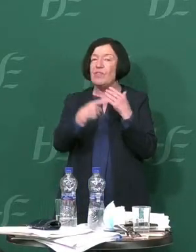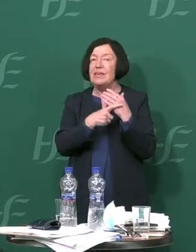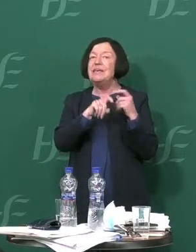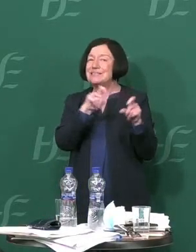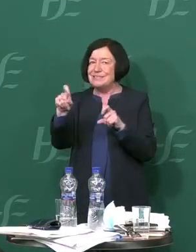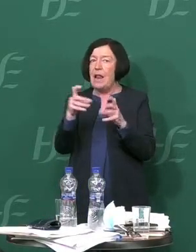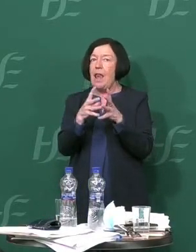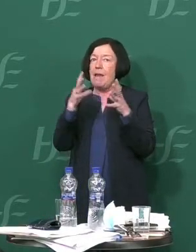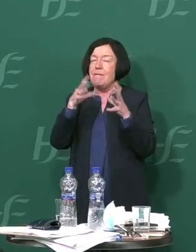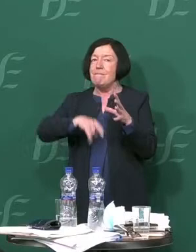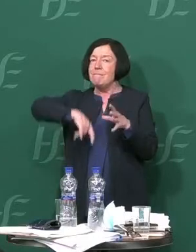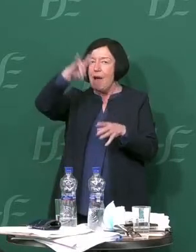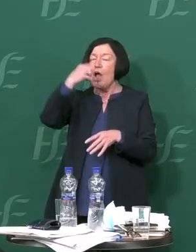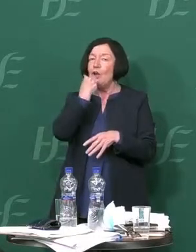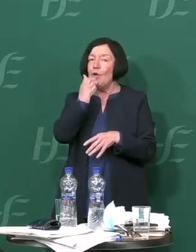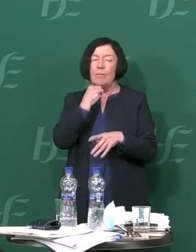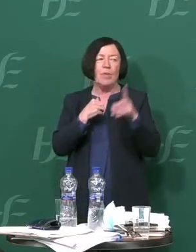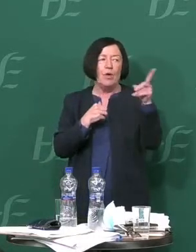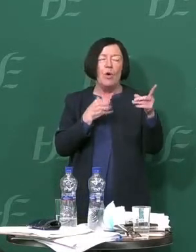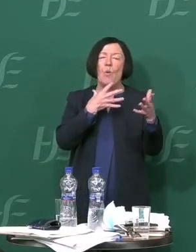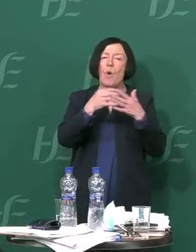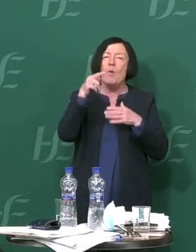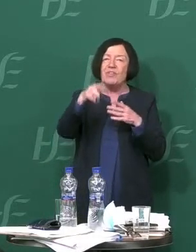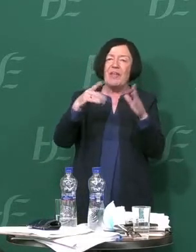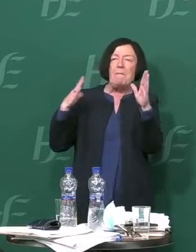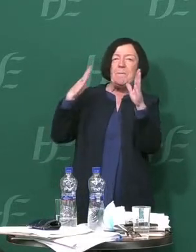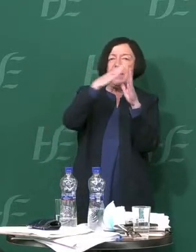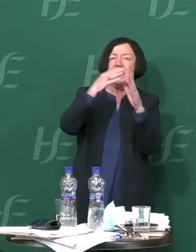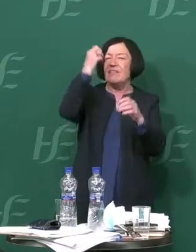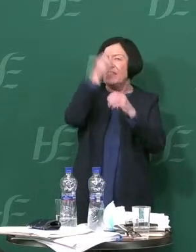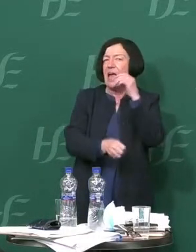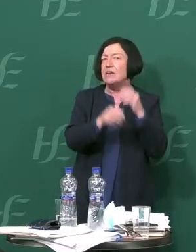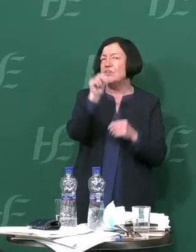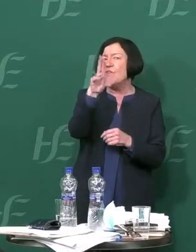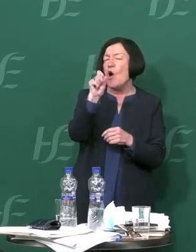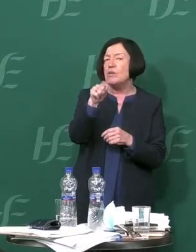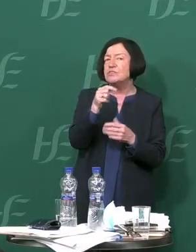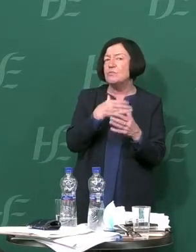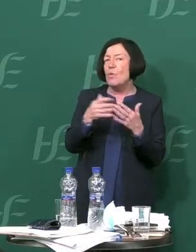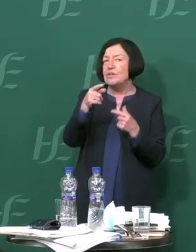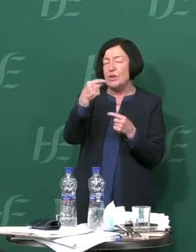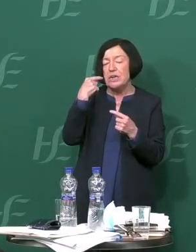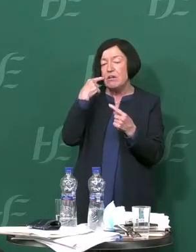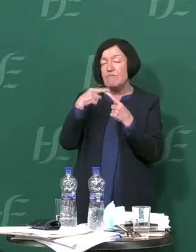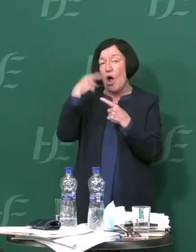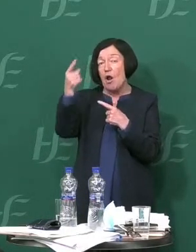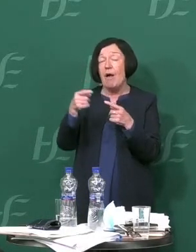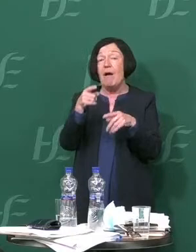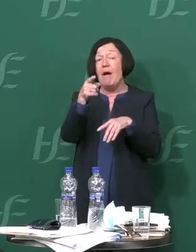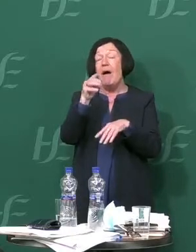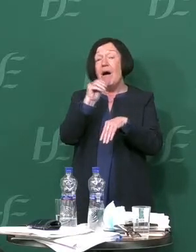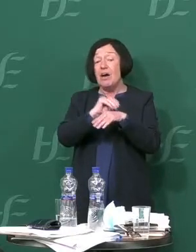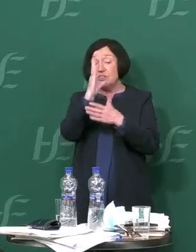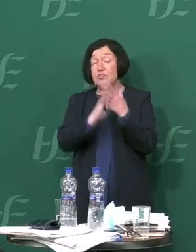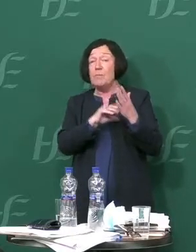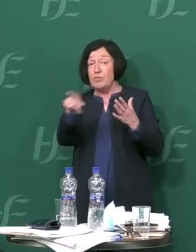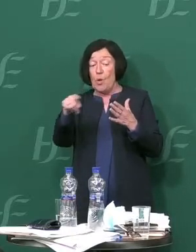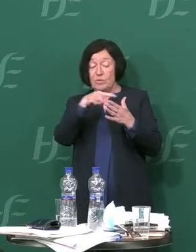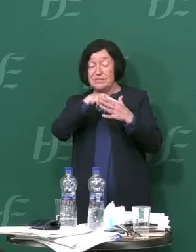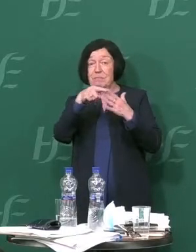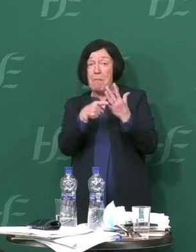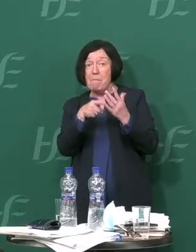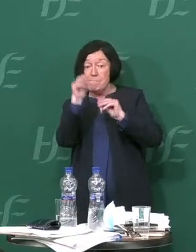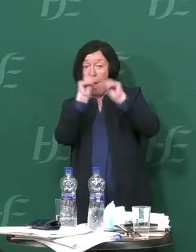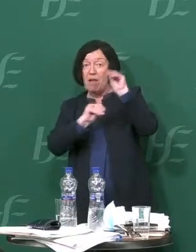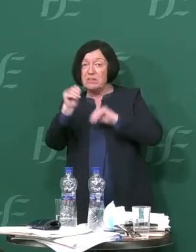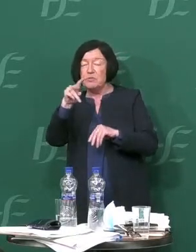large number every day. Be at the end of August? What's the current forecast? Well, on some of those models, you would